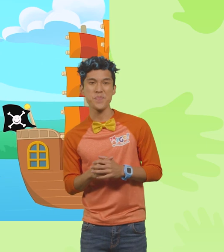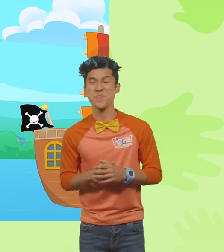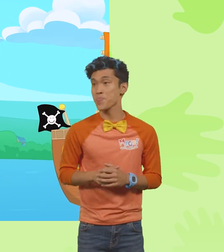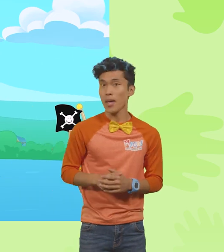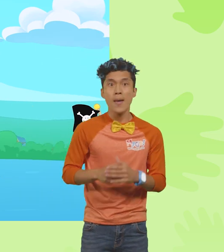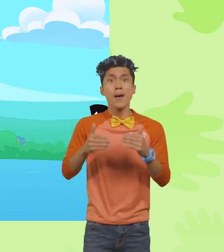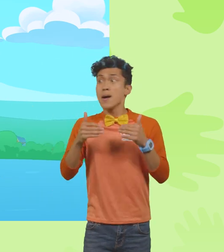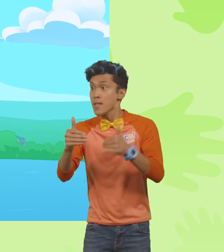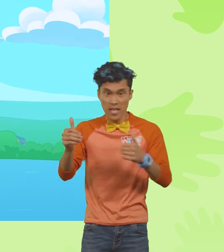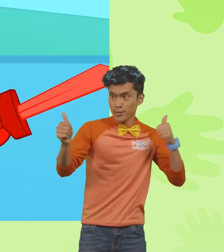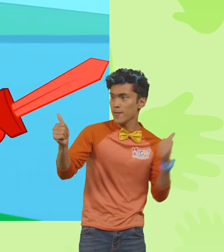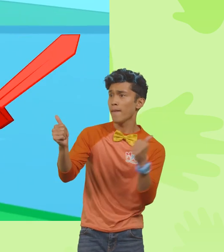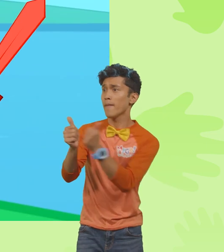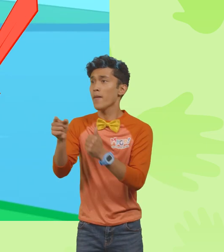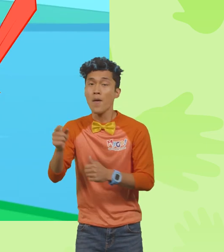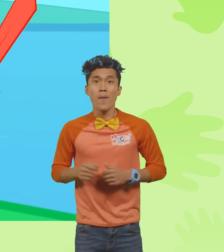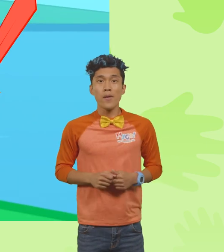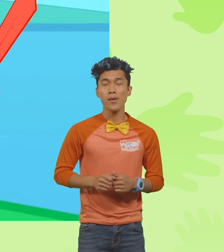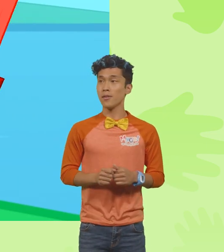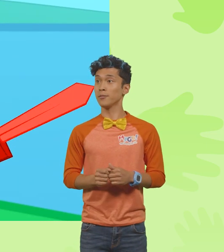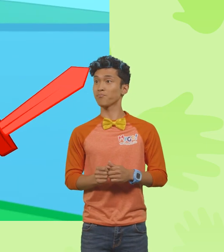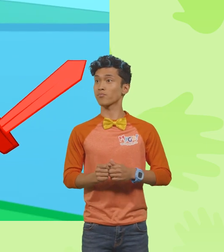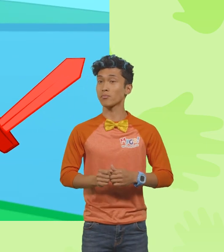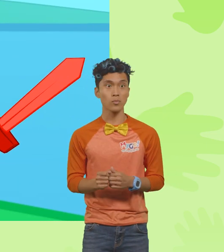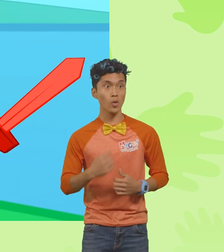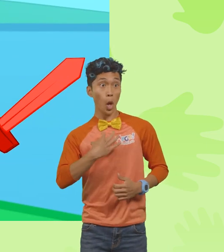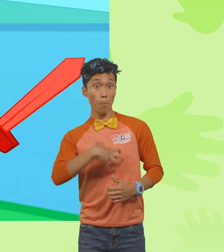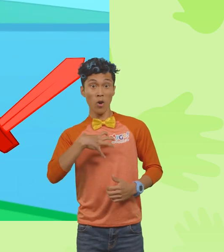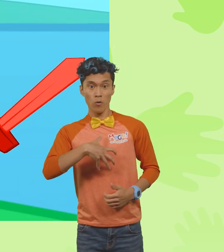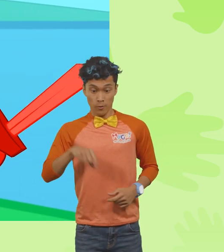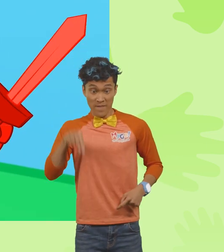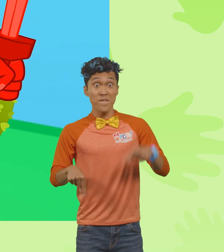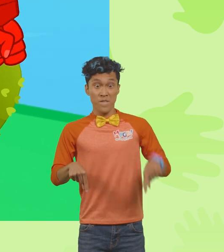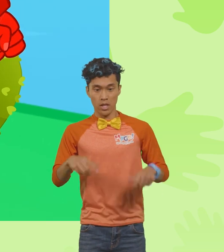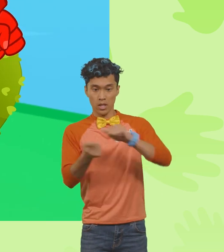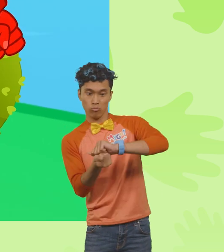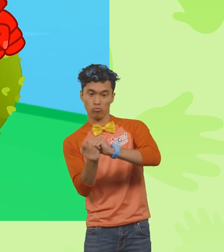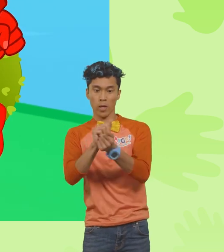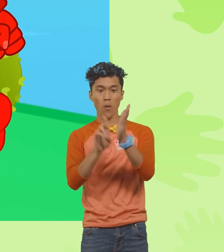Let's go after her! Morphle, morph rockets onto the knight, too!